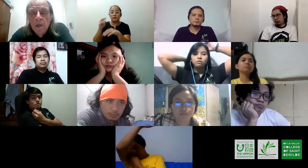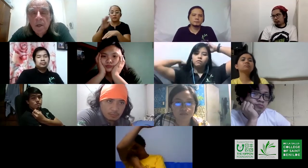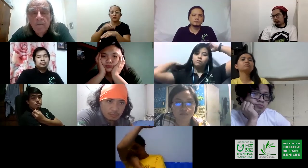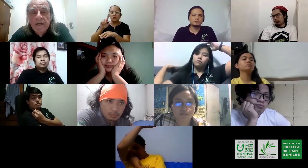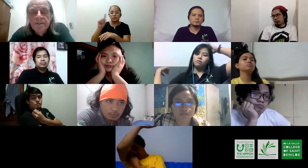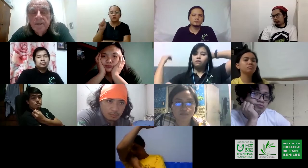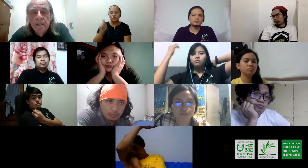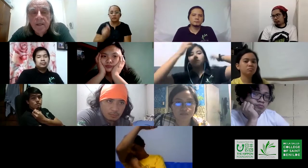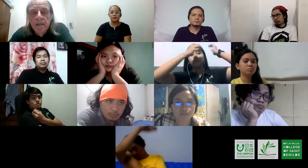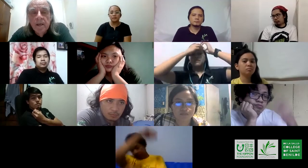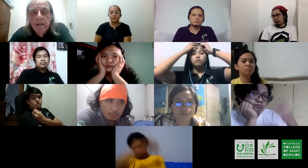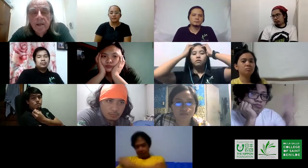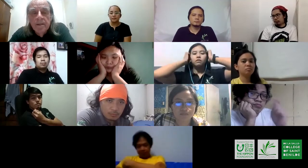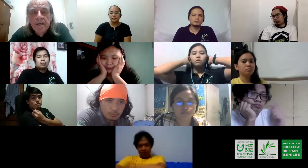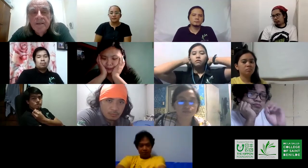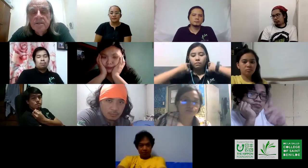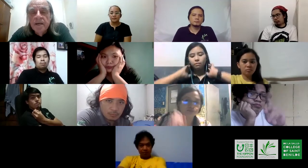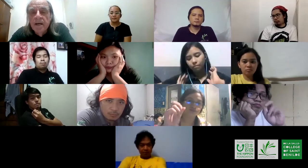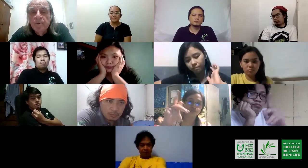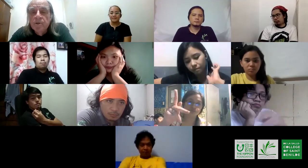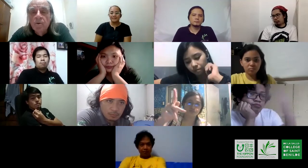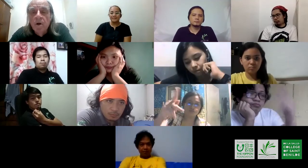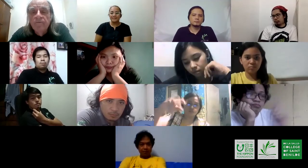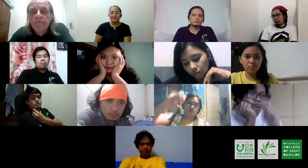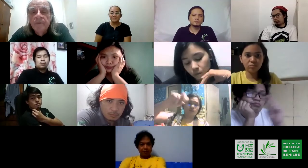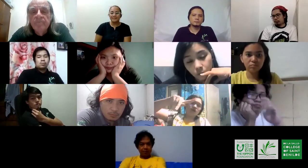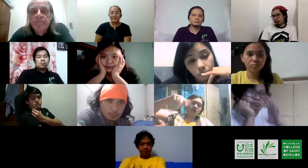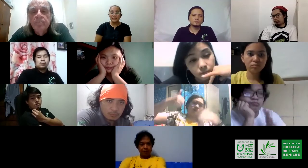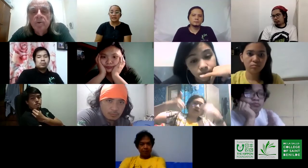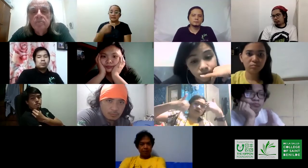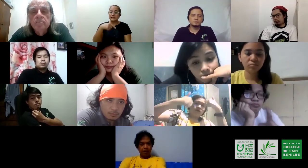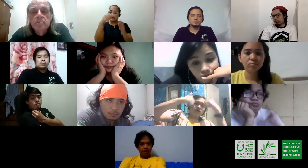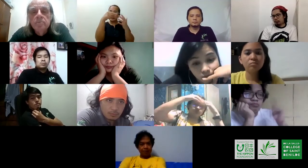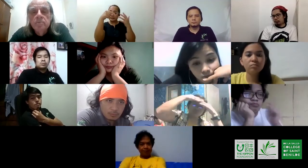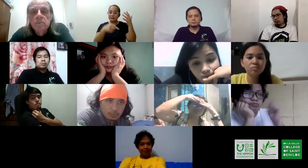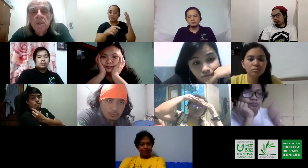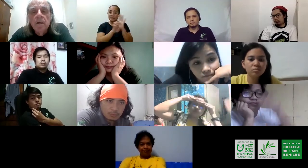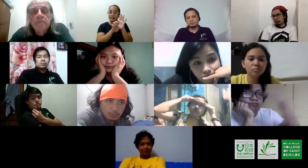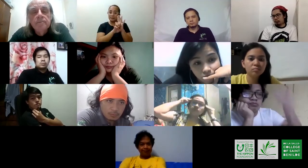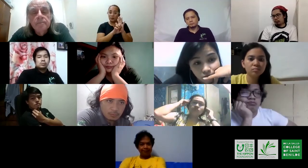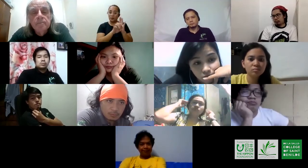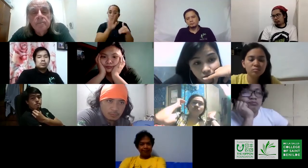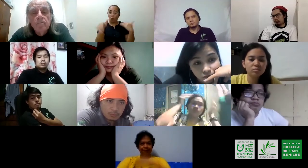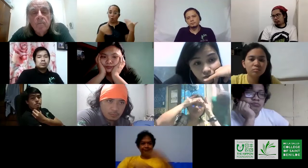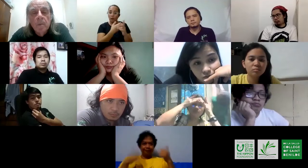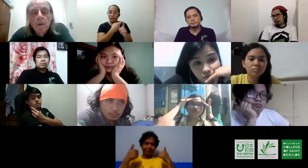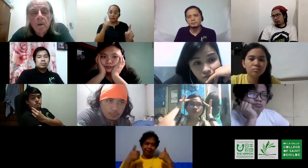So basically, these examples are all from deaf people. Yeah.